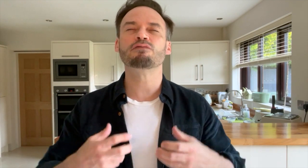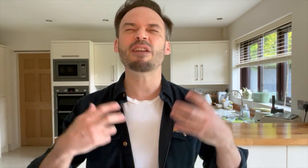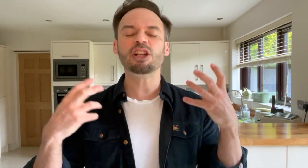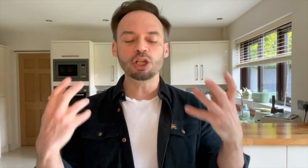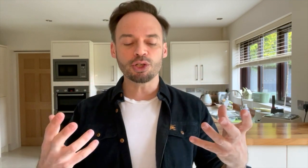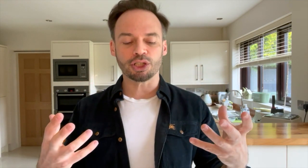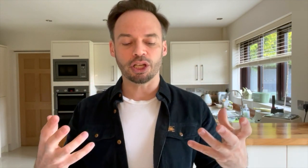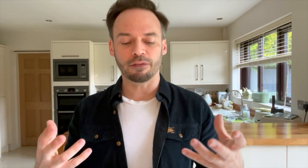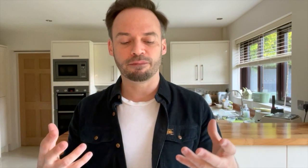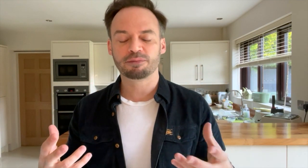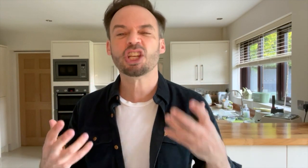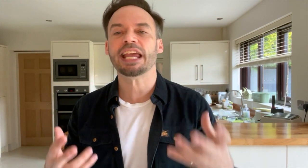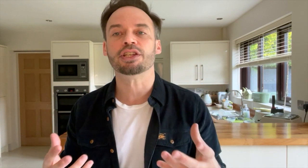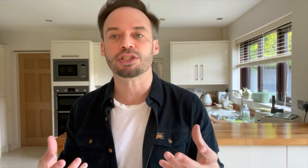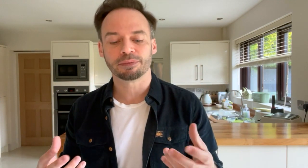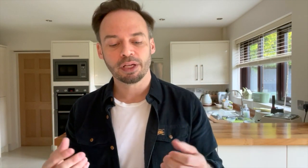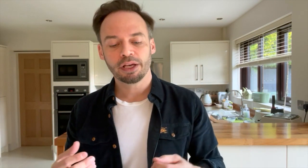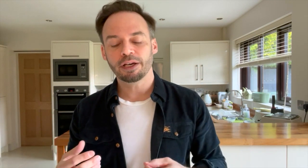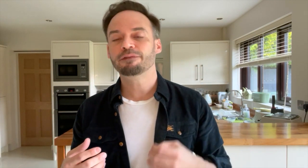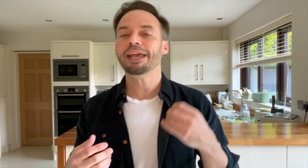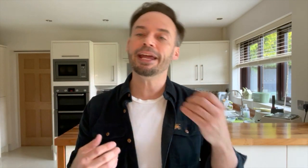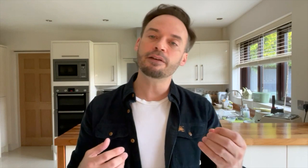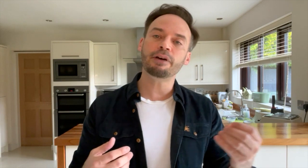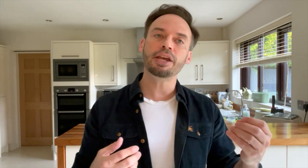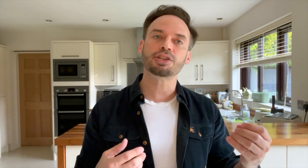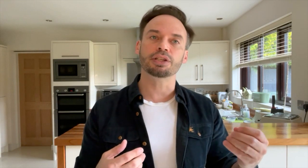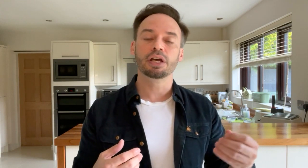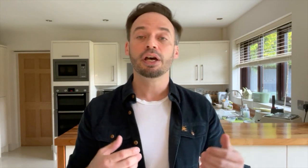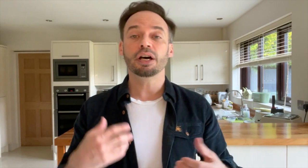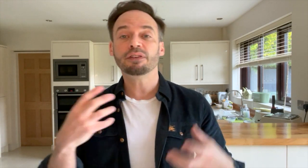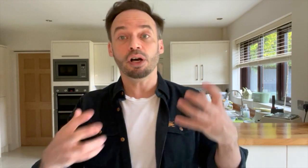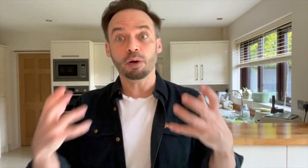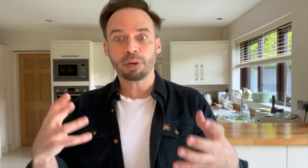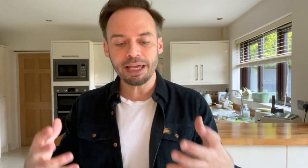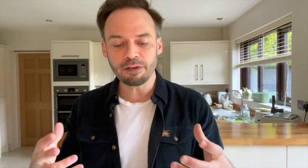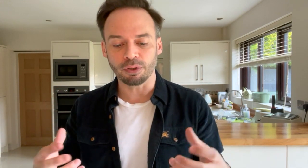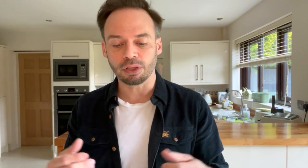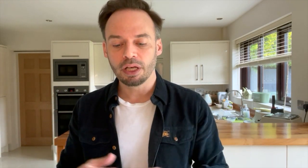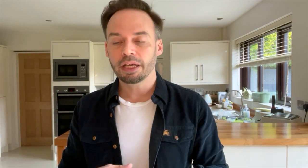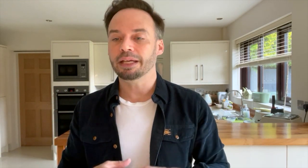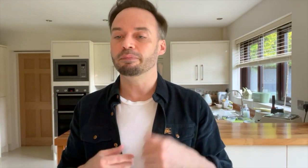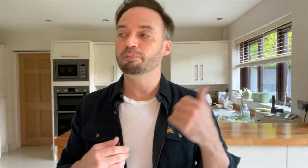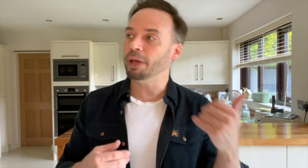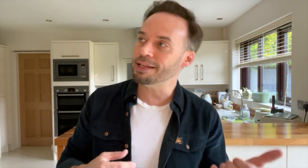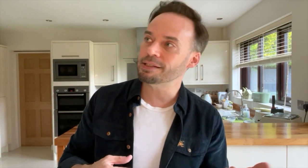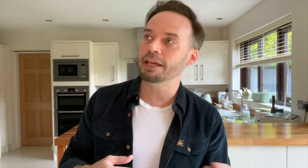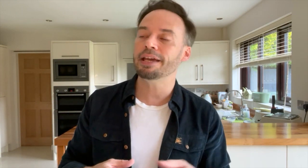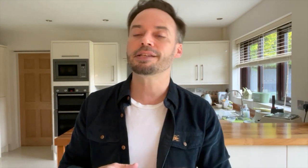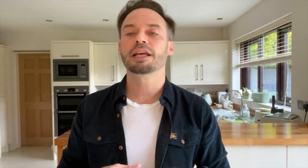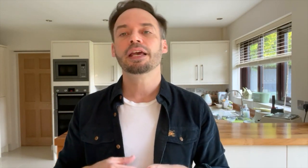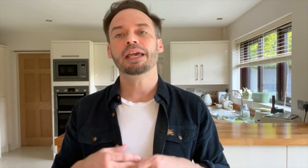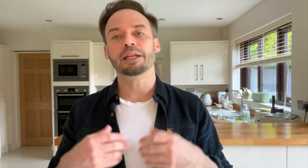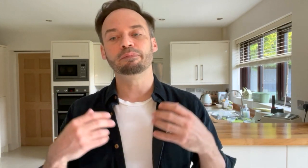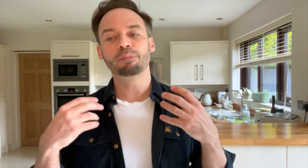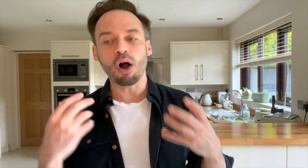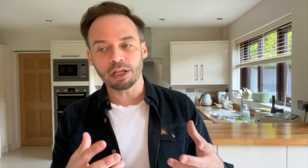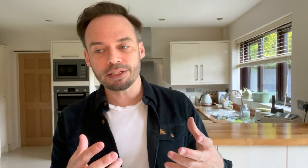revolution of change of innovation of upheaval in business in politics